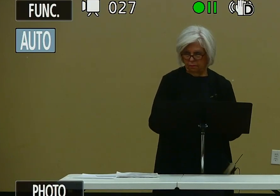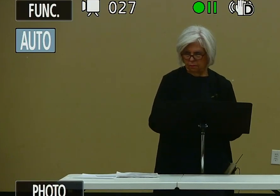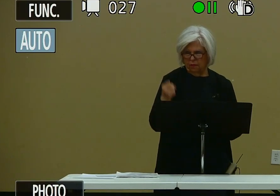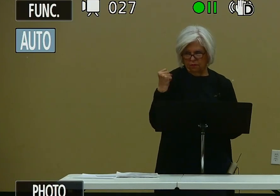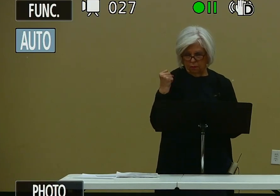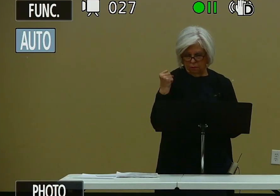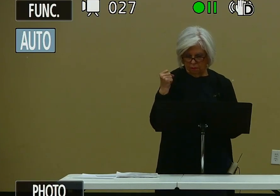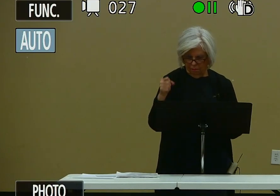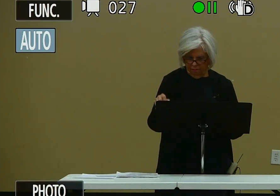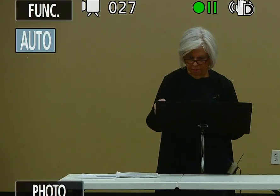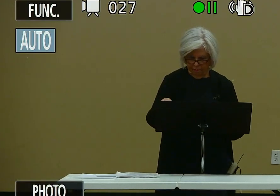Refuse.